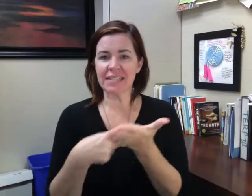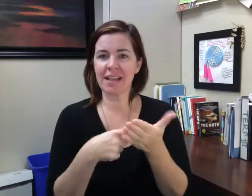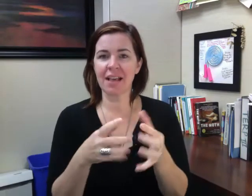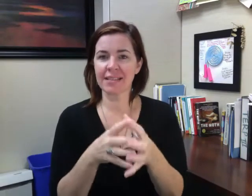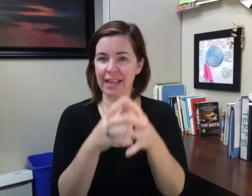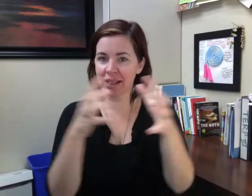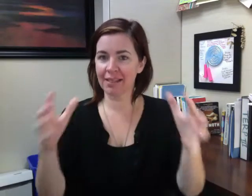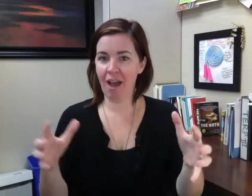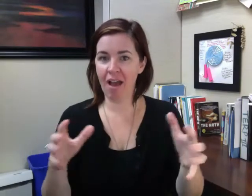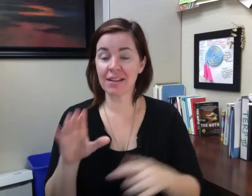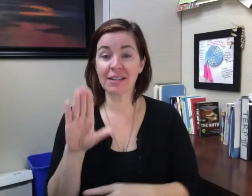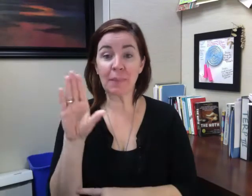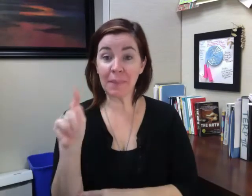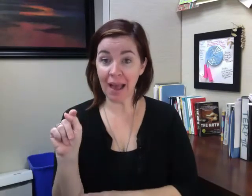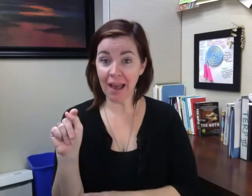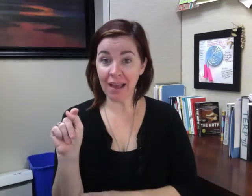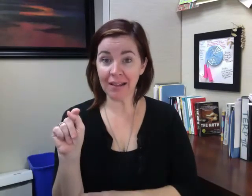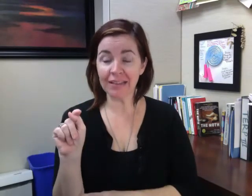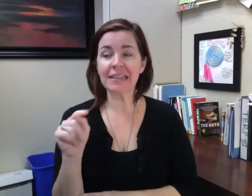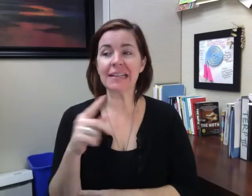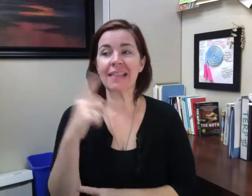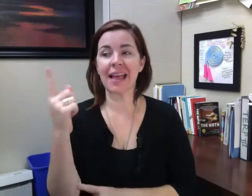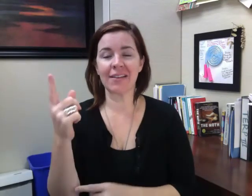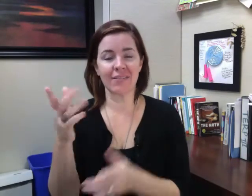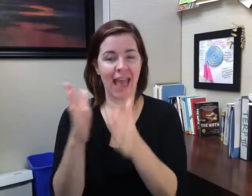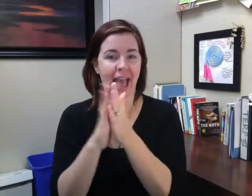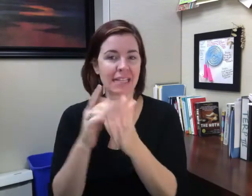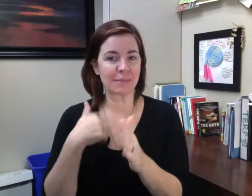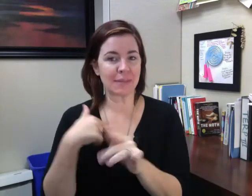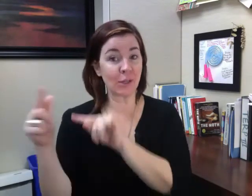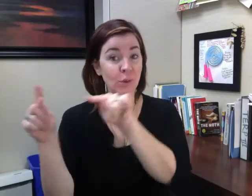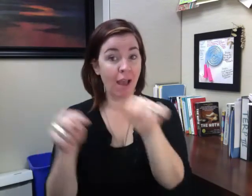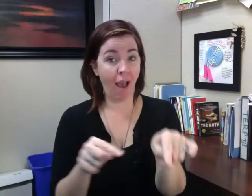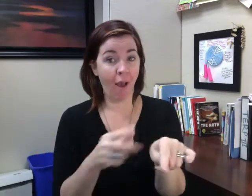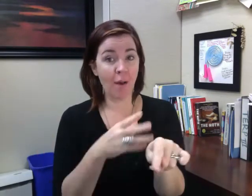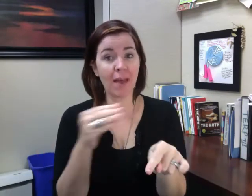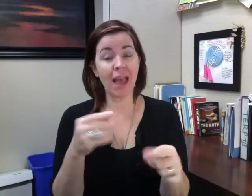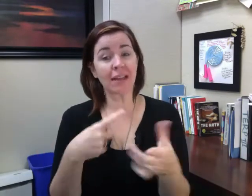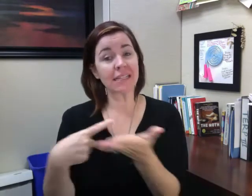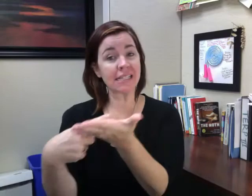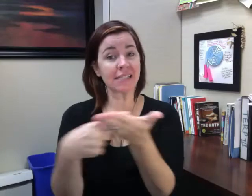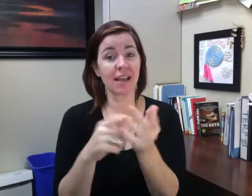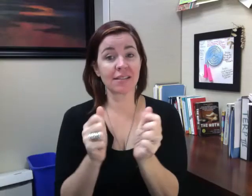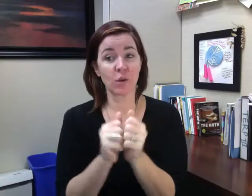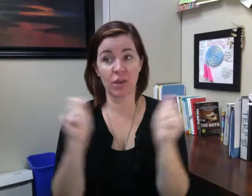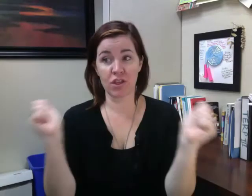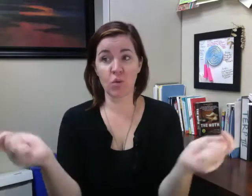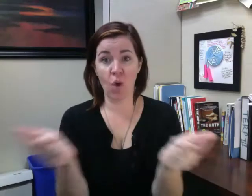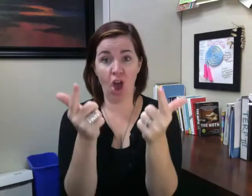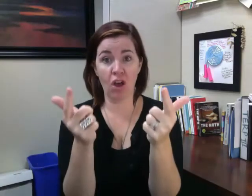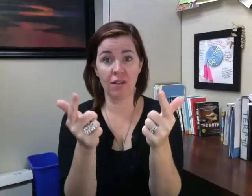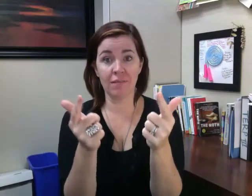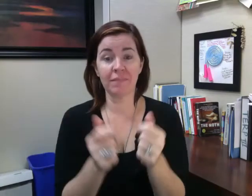today to discuss it with you all because I think perhaps by discussing it with you, it will help